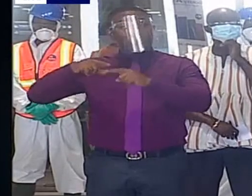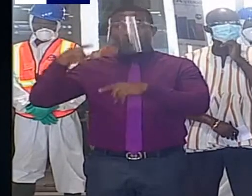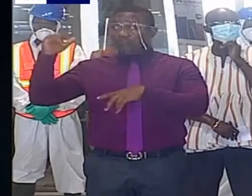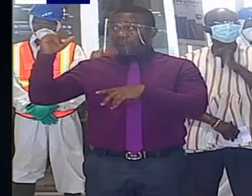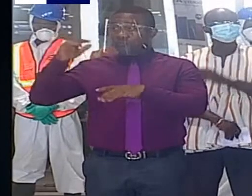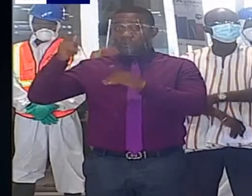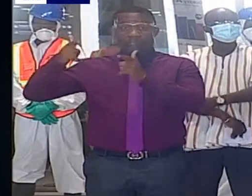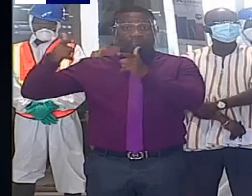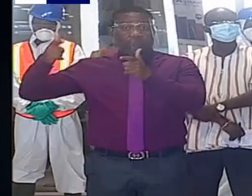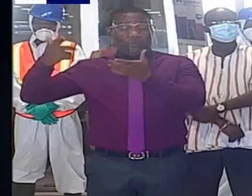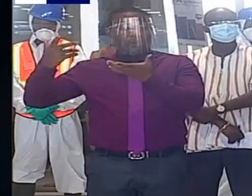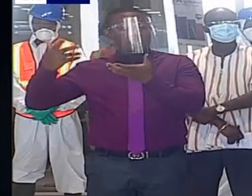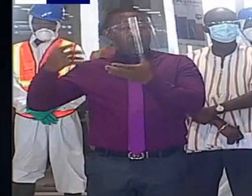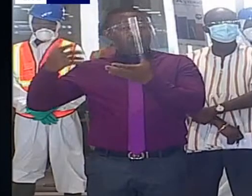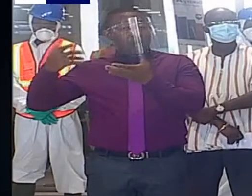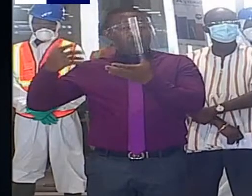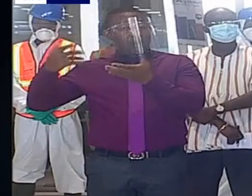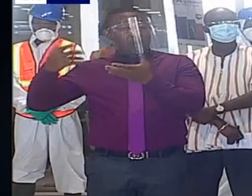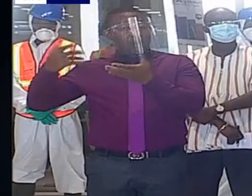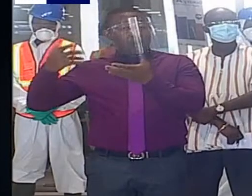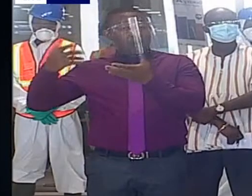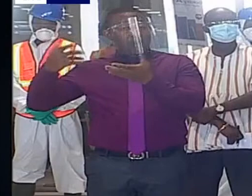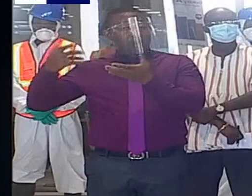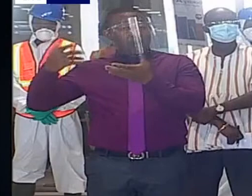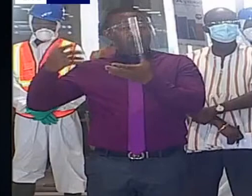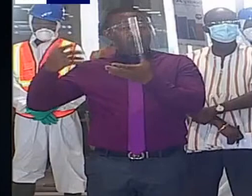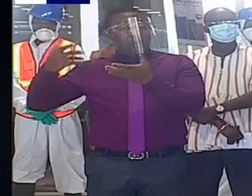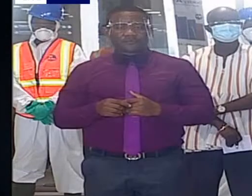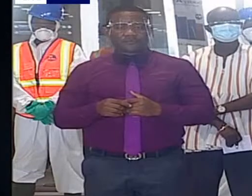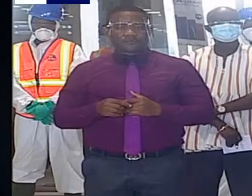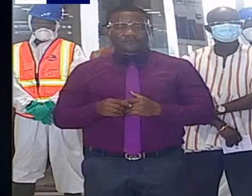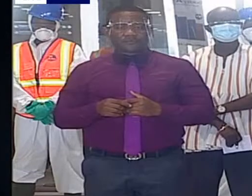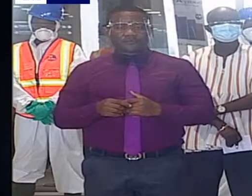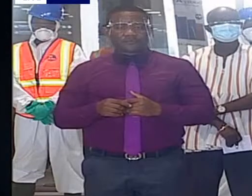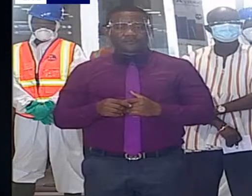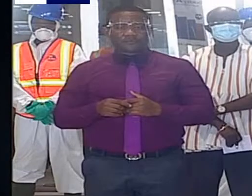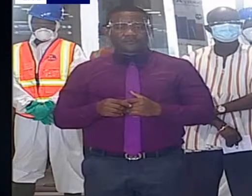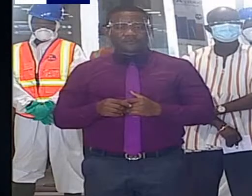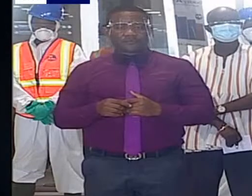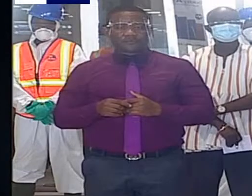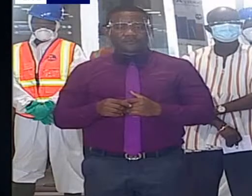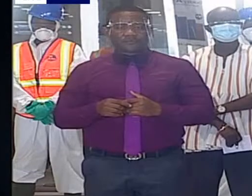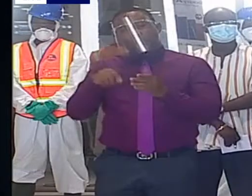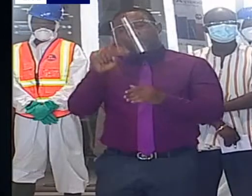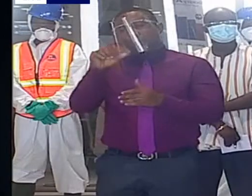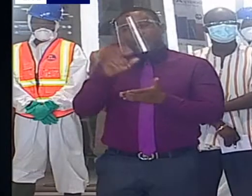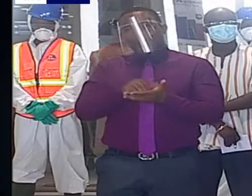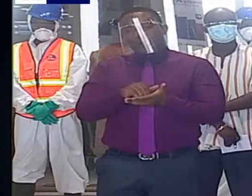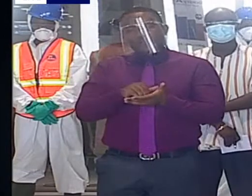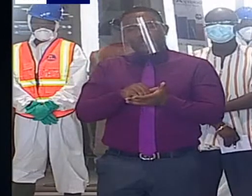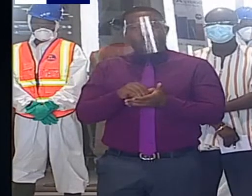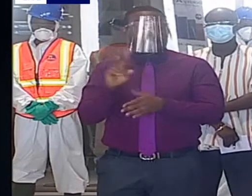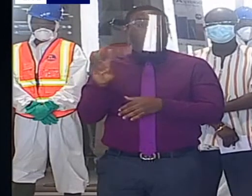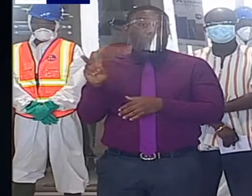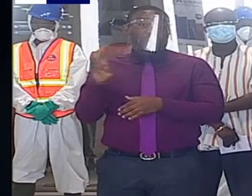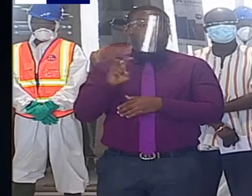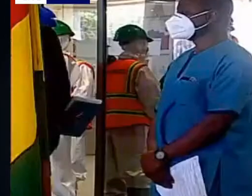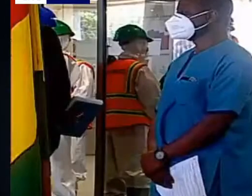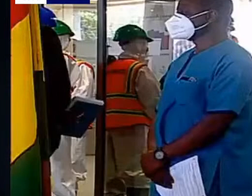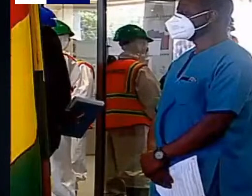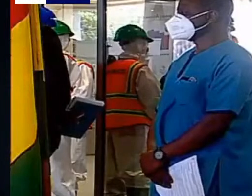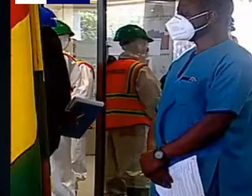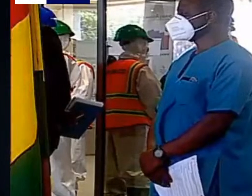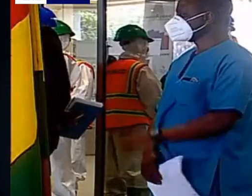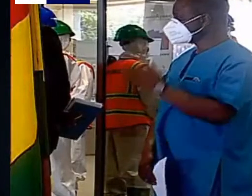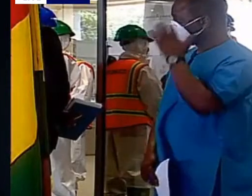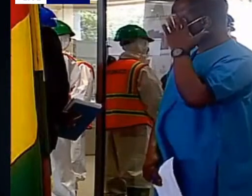come here and the maximum capacity of the airlines, calculate 1,200 passengers. So our